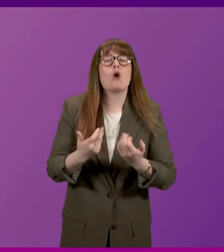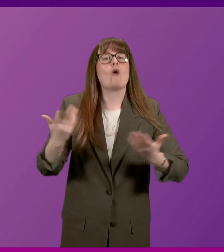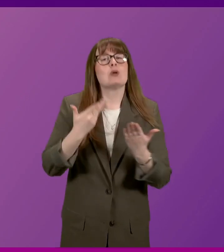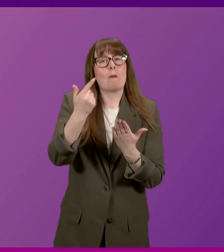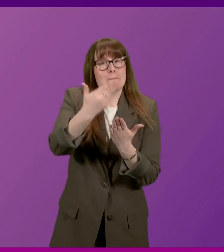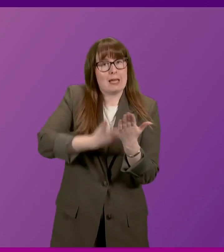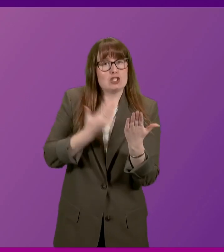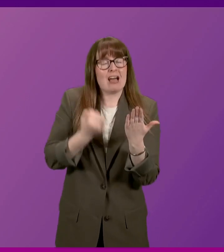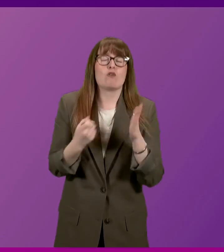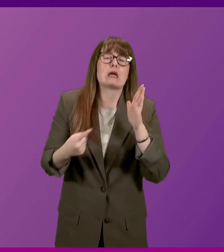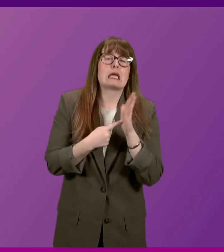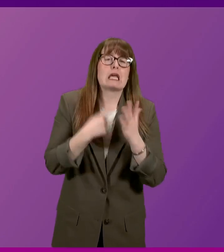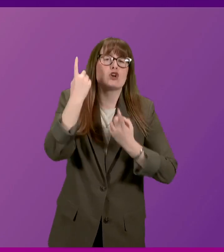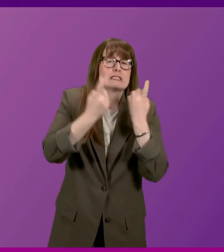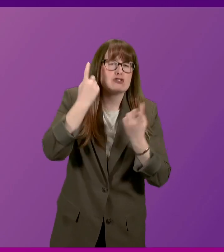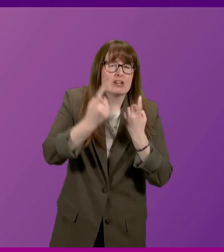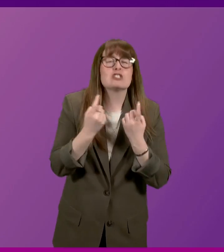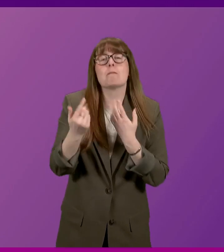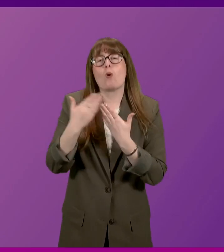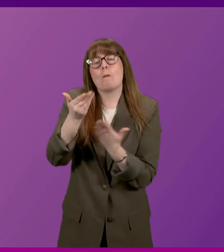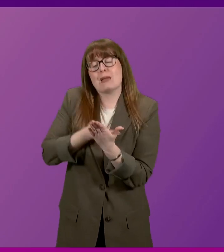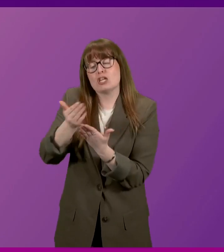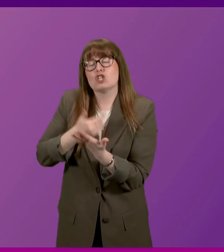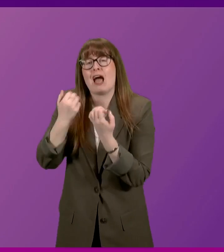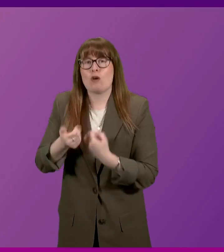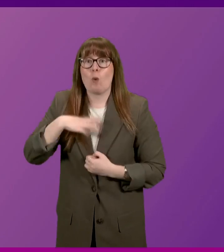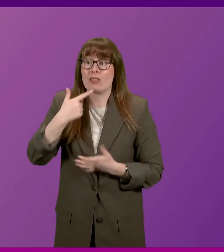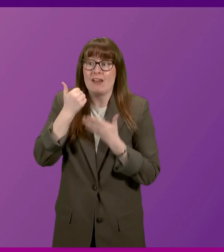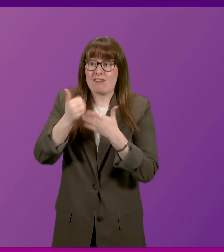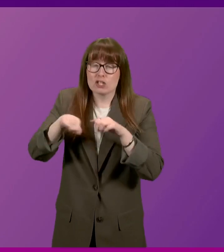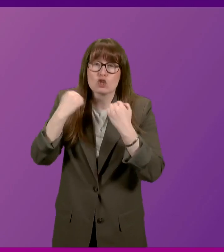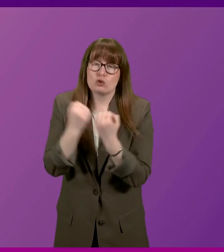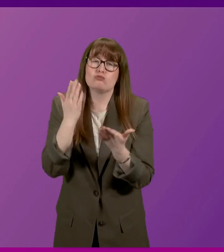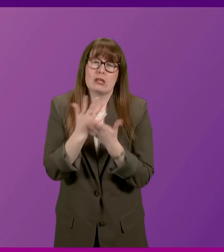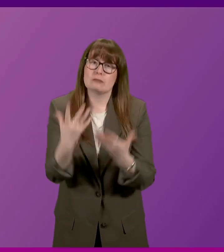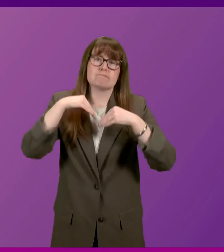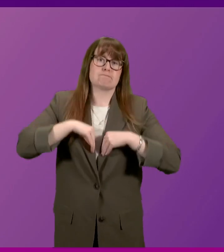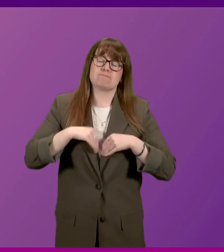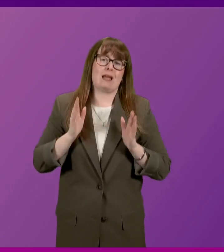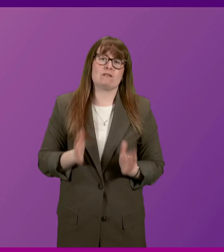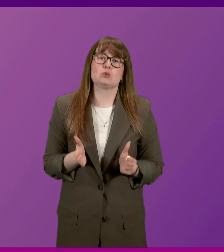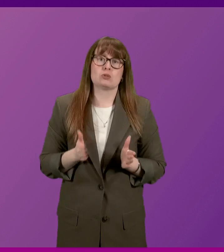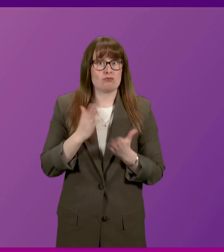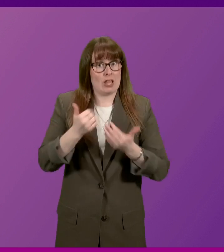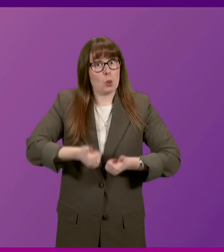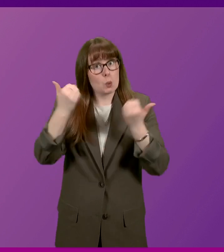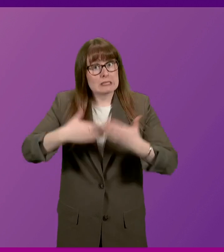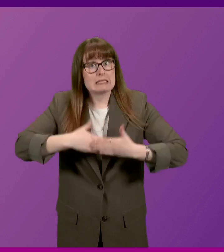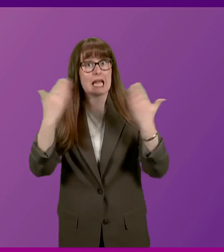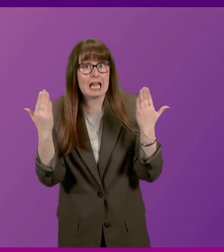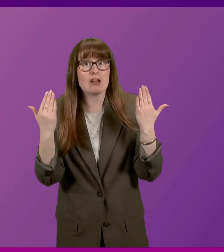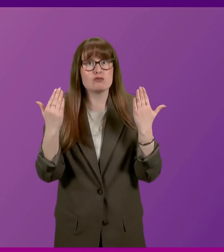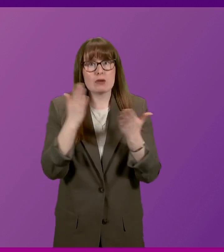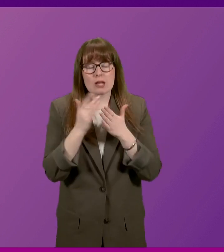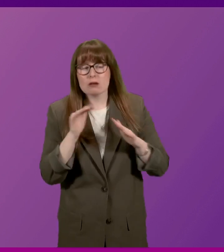key considerations. We've got another couple of pages that we want that advisory group to take forward. It was a really good day in terms of sense-checking